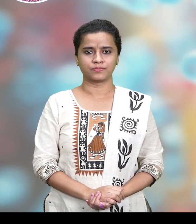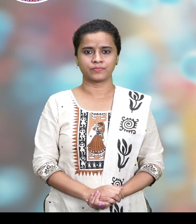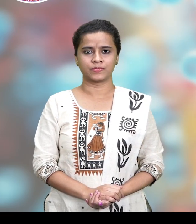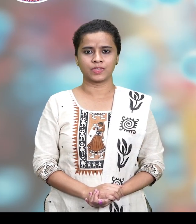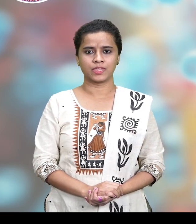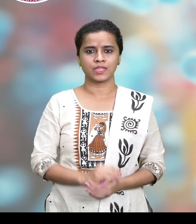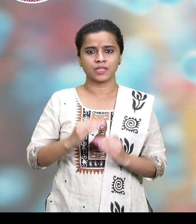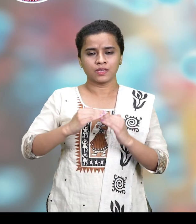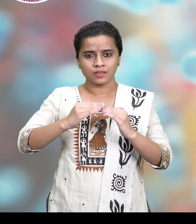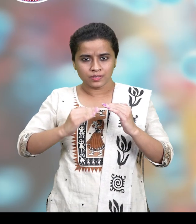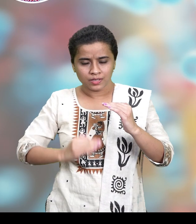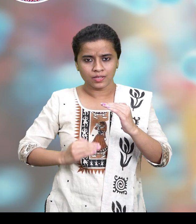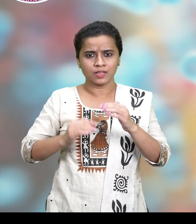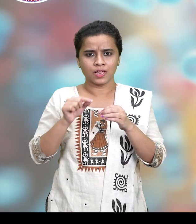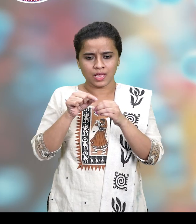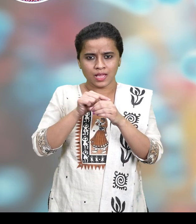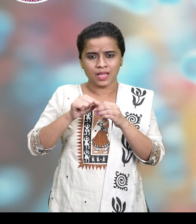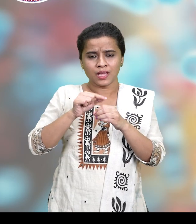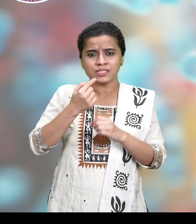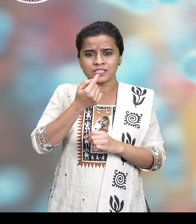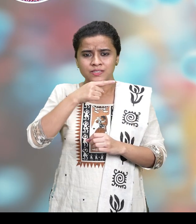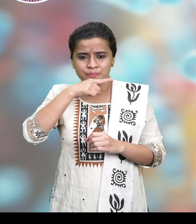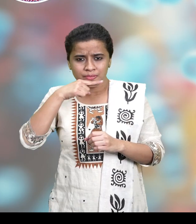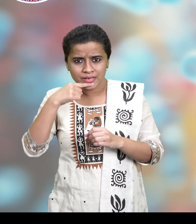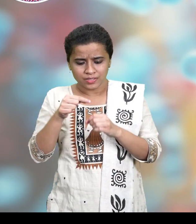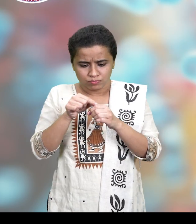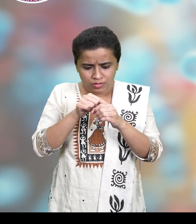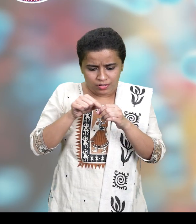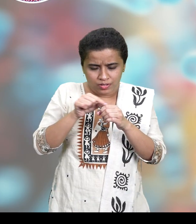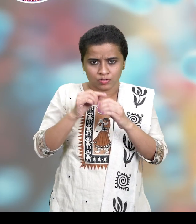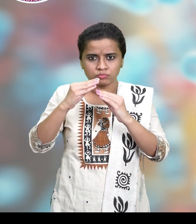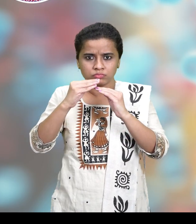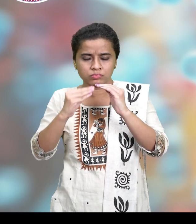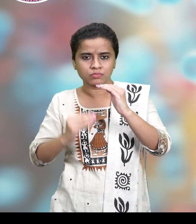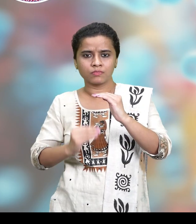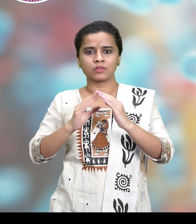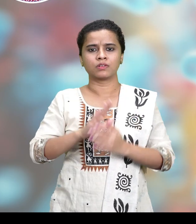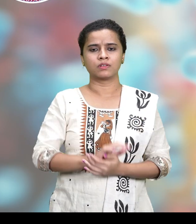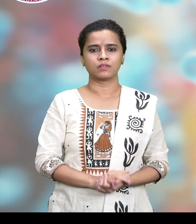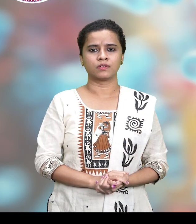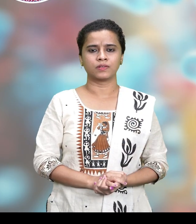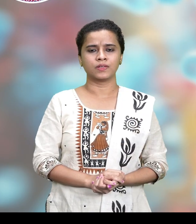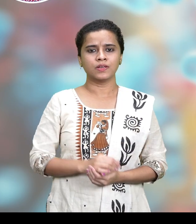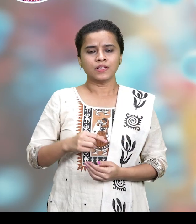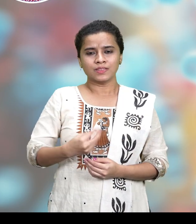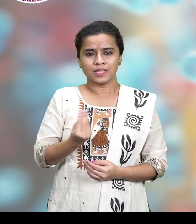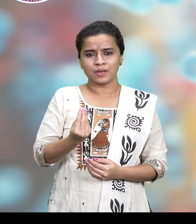Decrease in platelet count that may lead to the